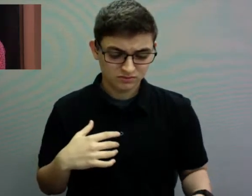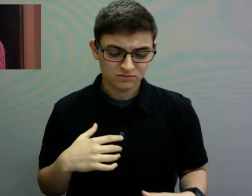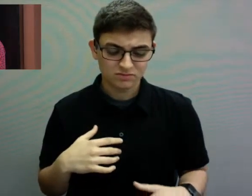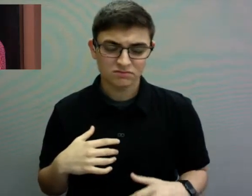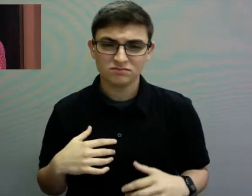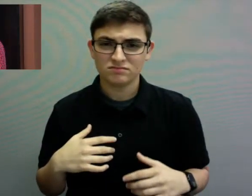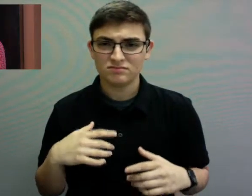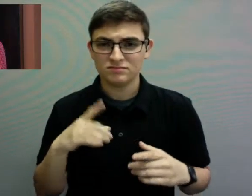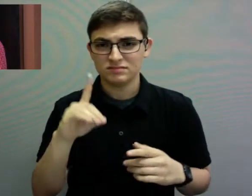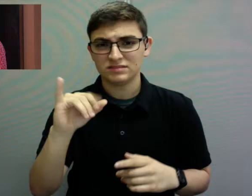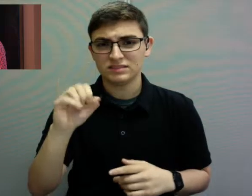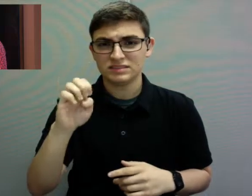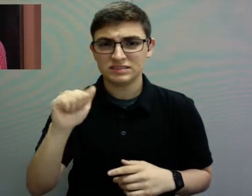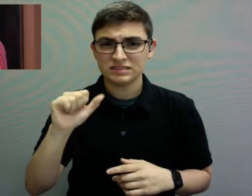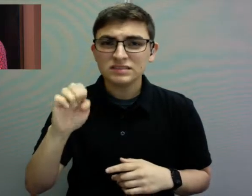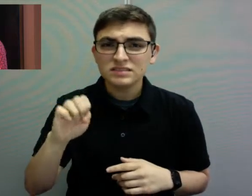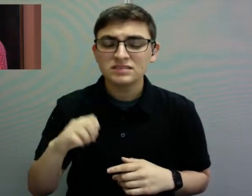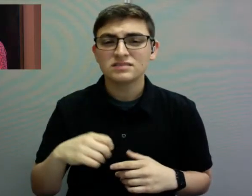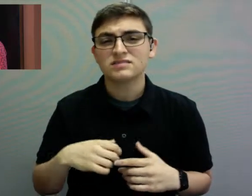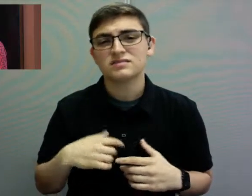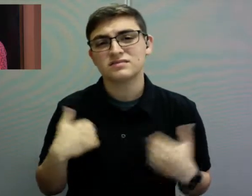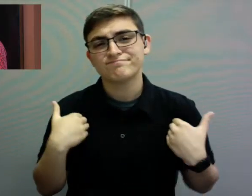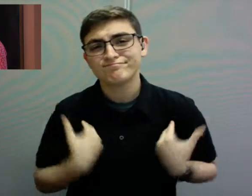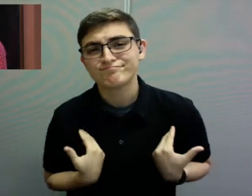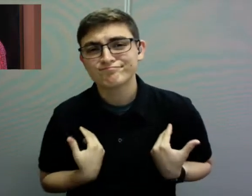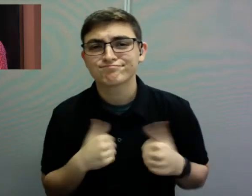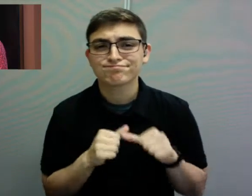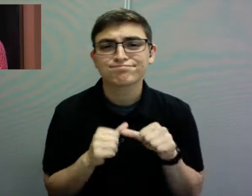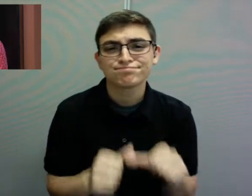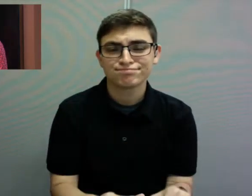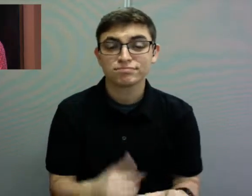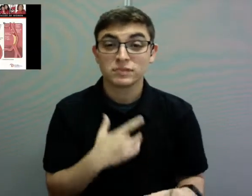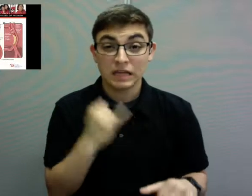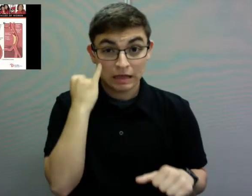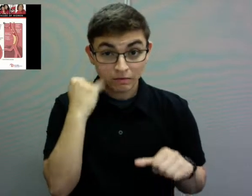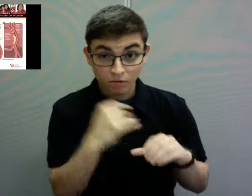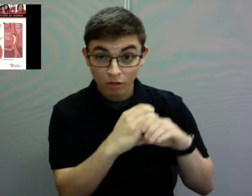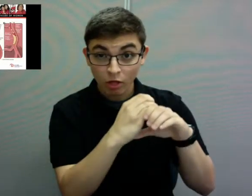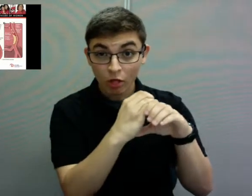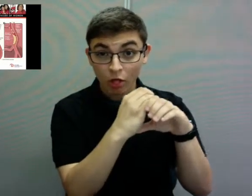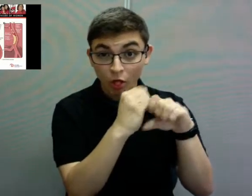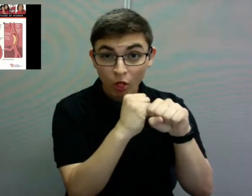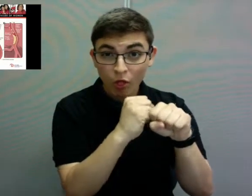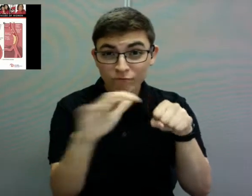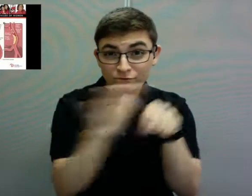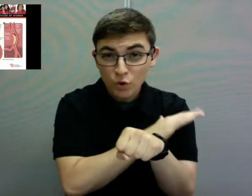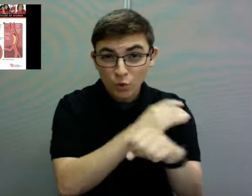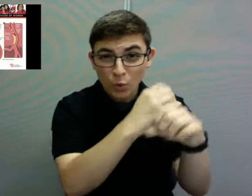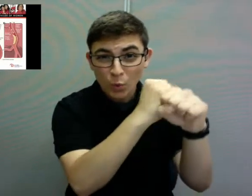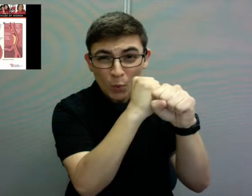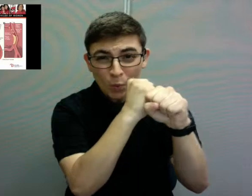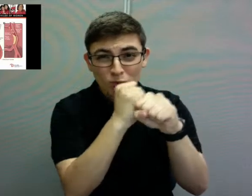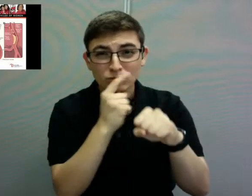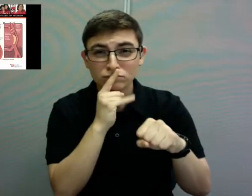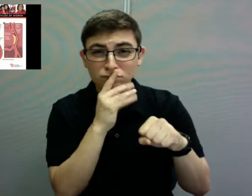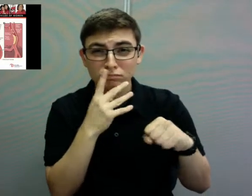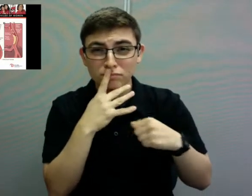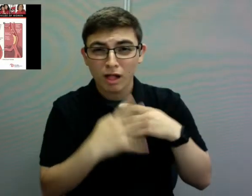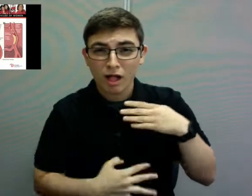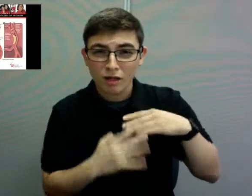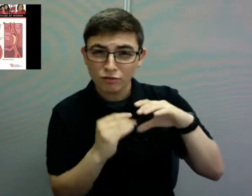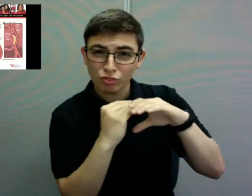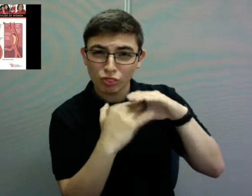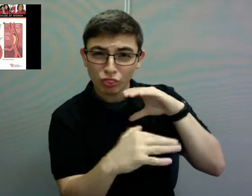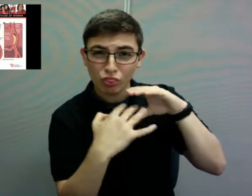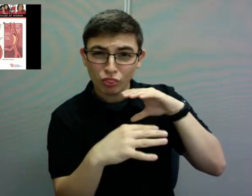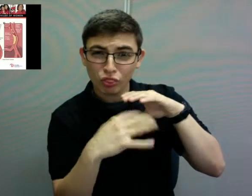that vessel, or occlusion as we call it, that's when someone has a heart attack. So heart attack. This occurs when blood flow